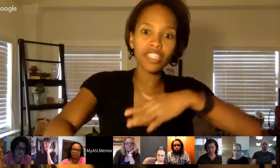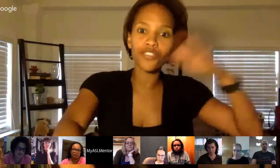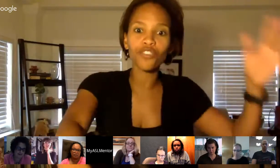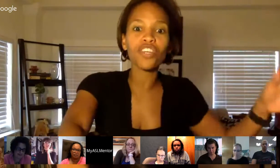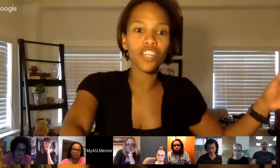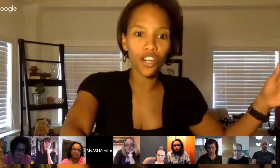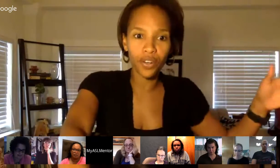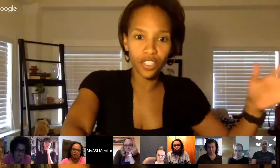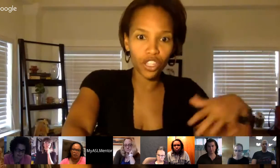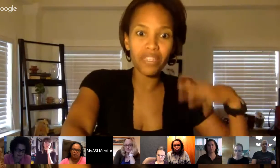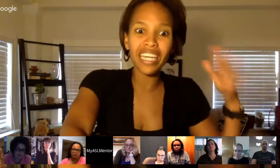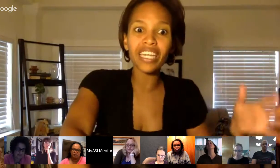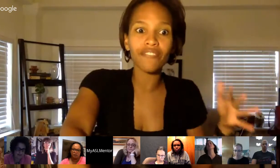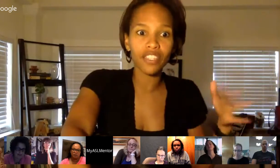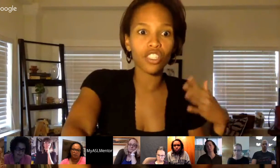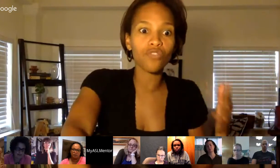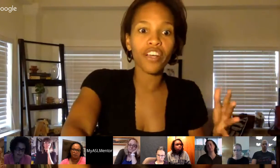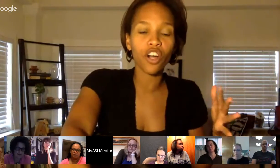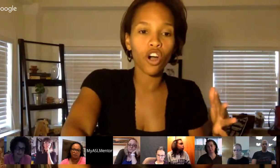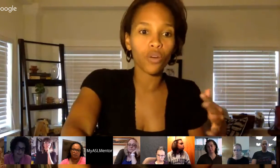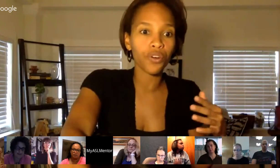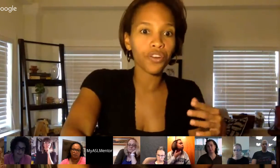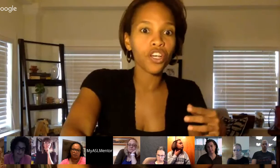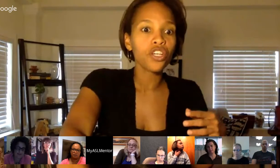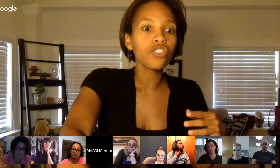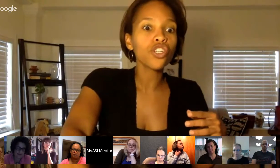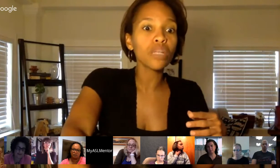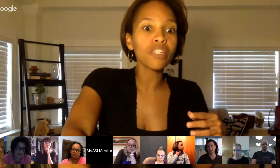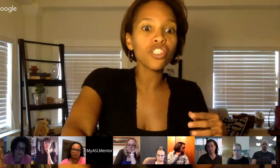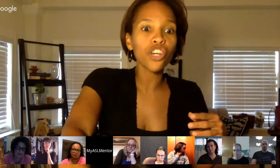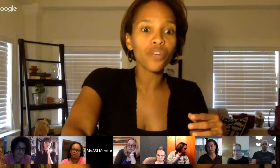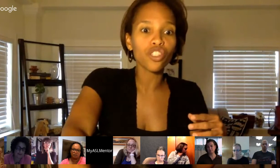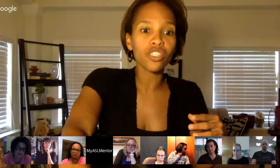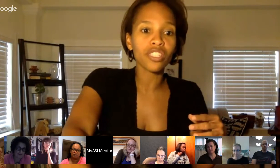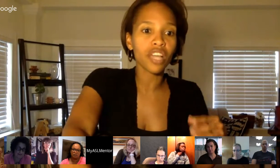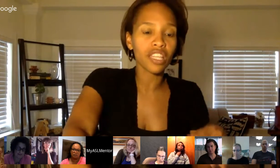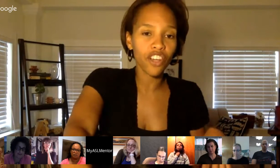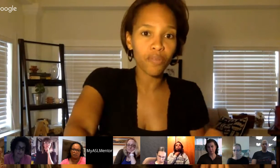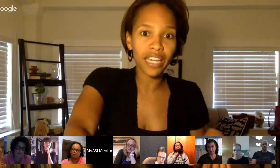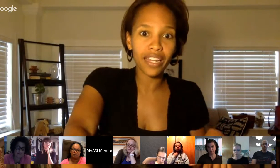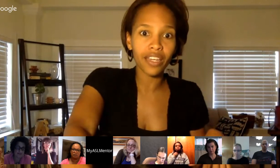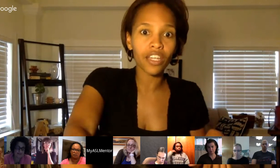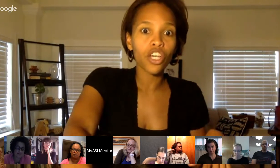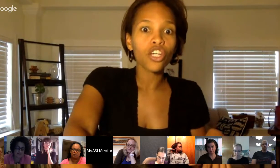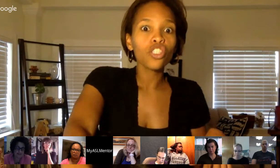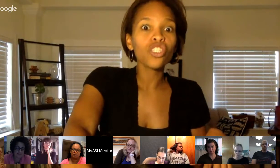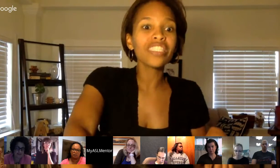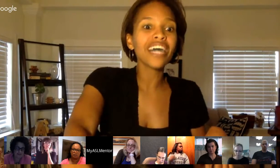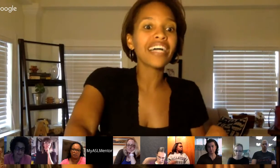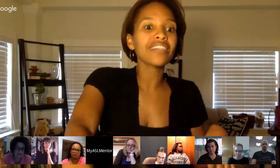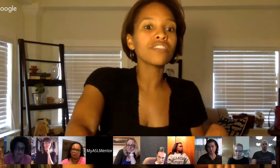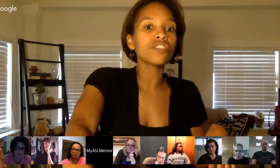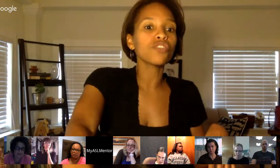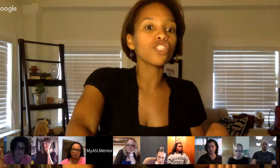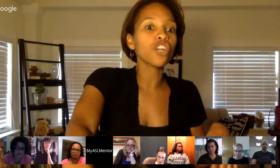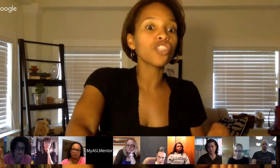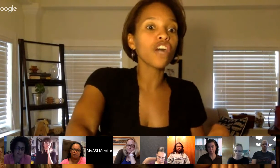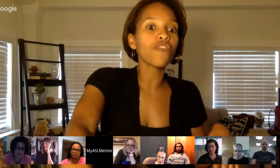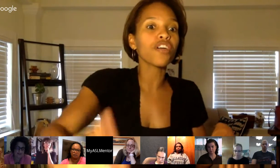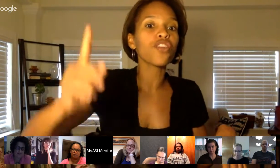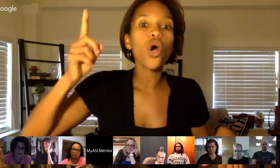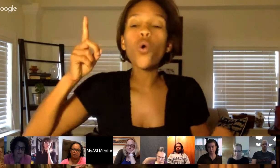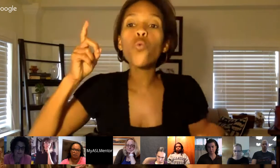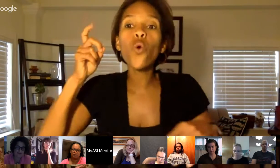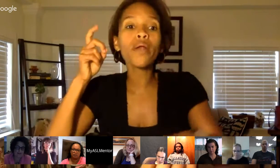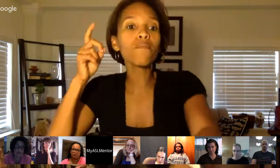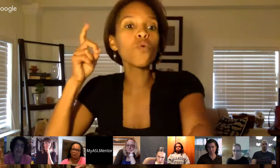with a different video, and so the beginning of this is very awkward. So let me show you what she does at the very beginning. She starts off